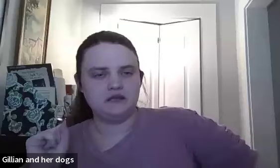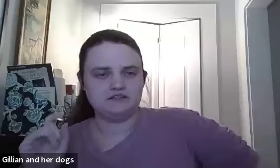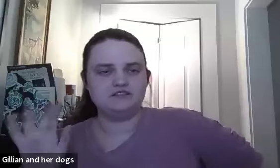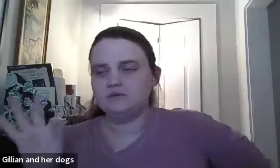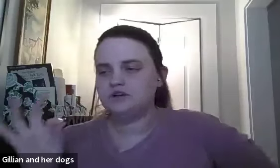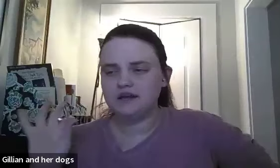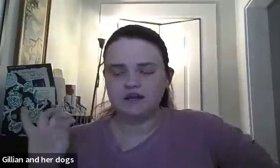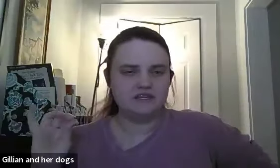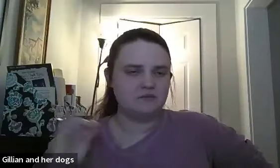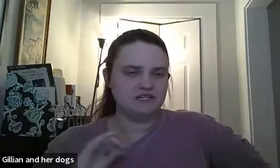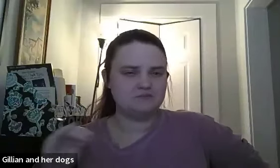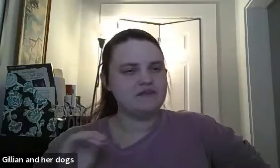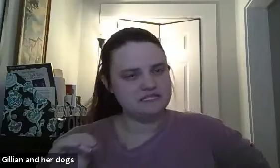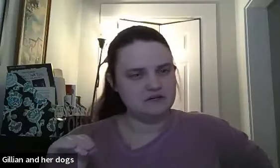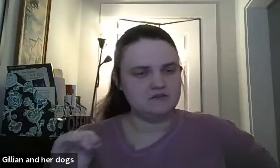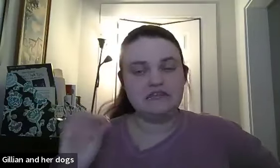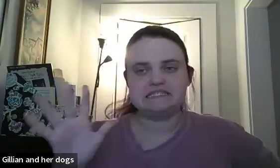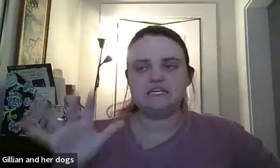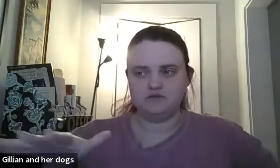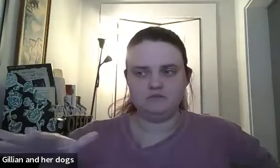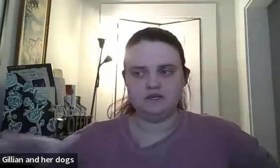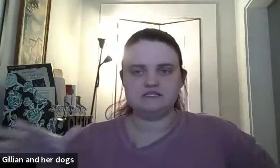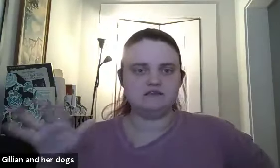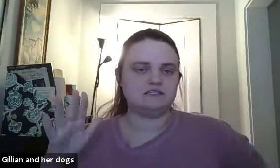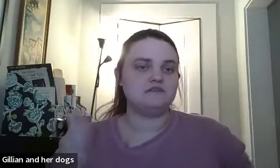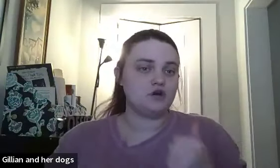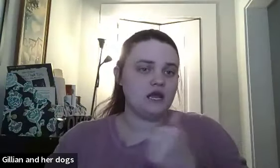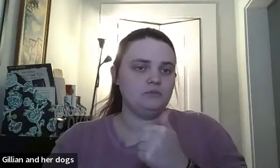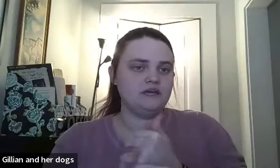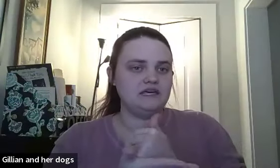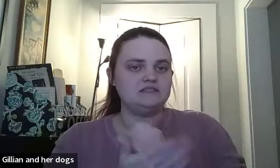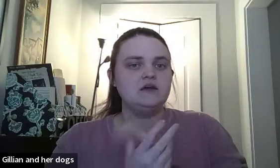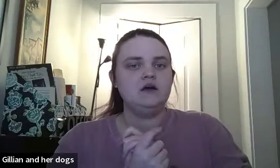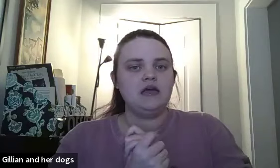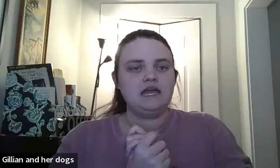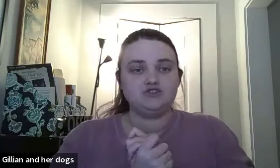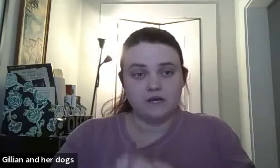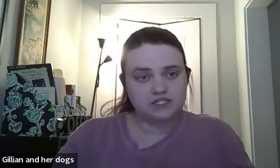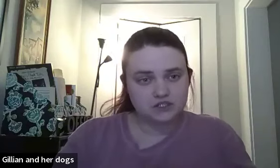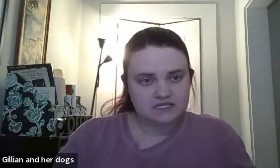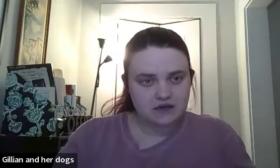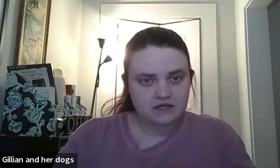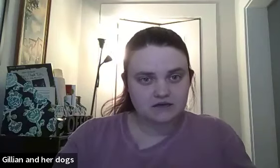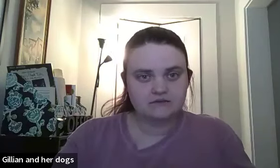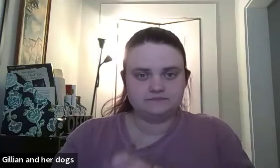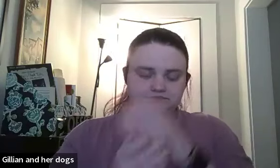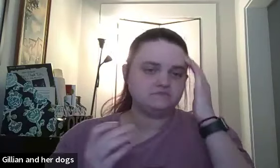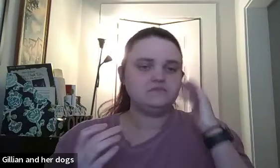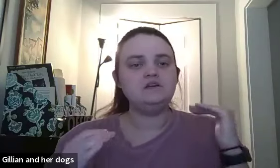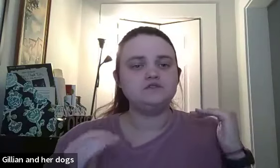good. So then we'll kind of come in. I'm going to explain this here then, because the sign for help is a directional sign.